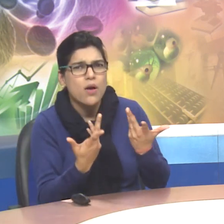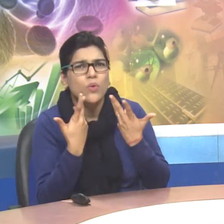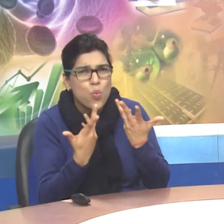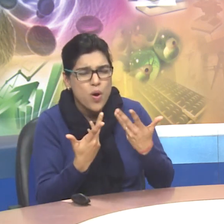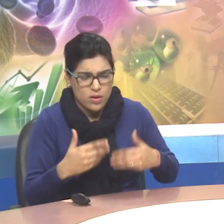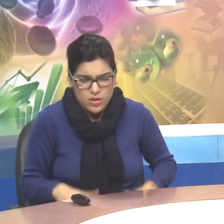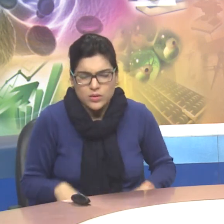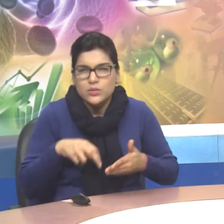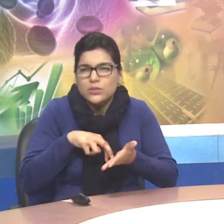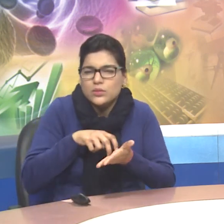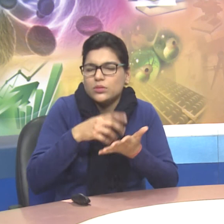Grandmother, come,